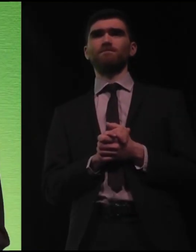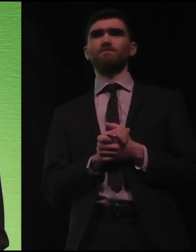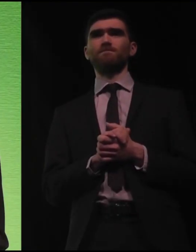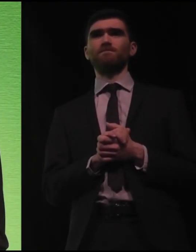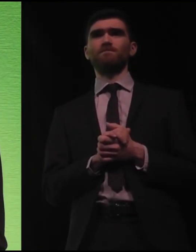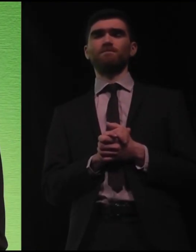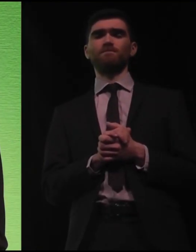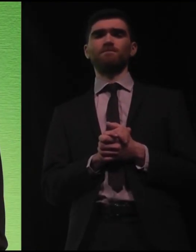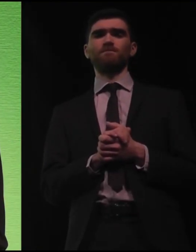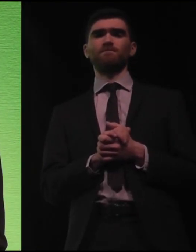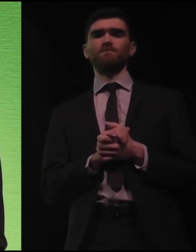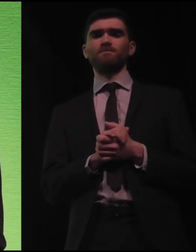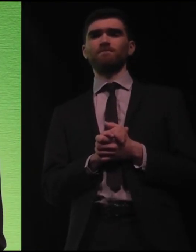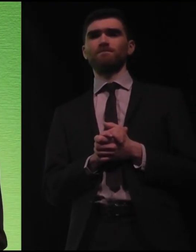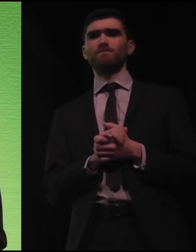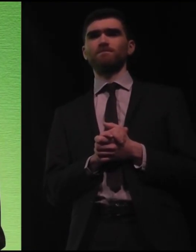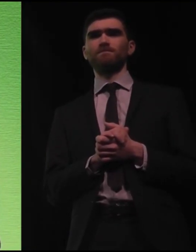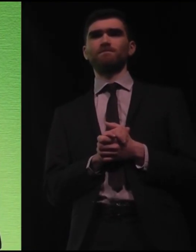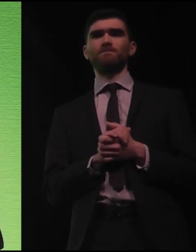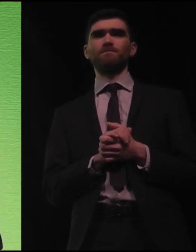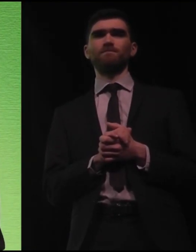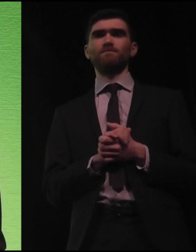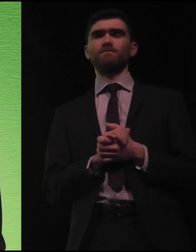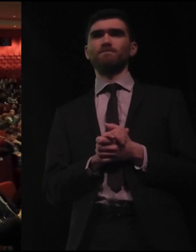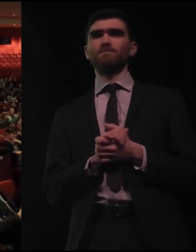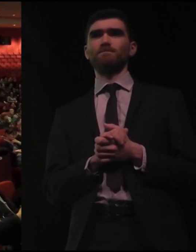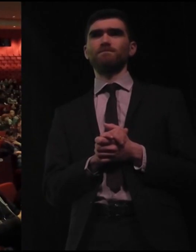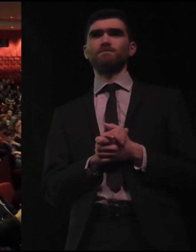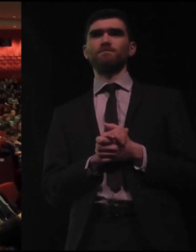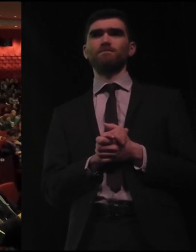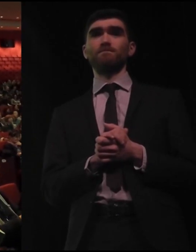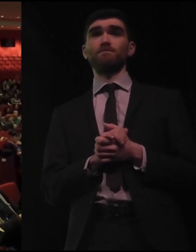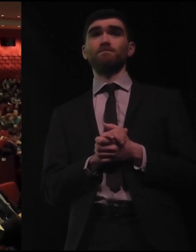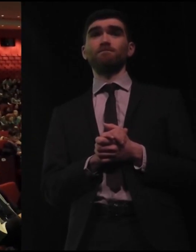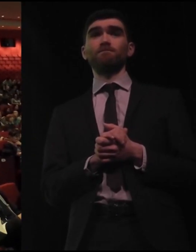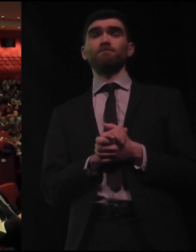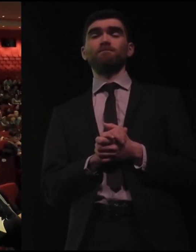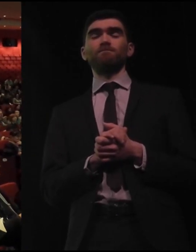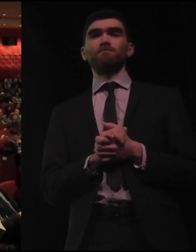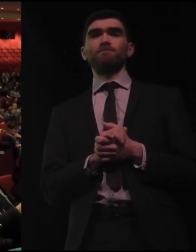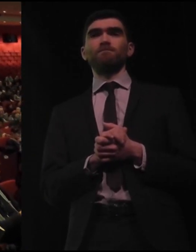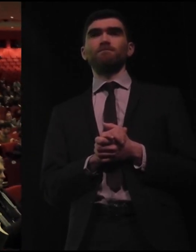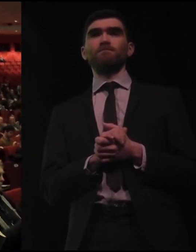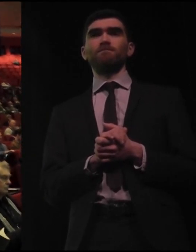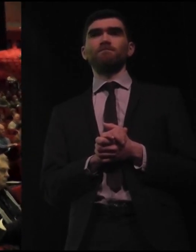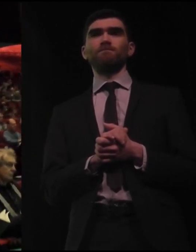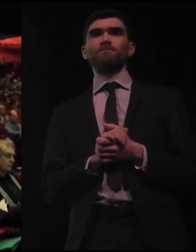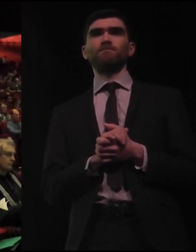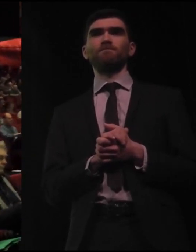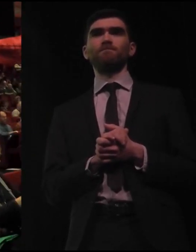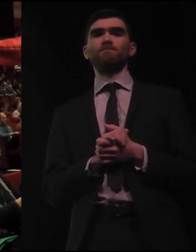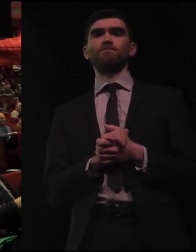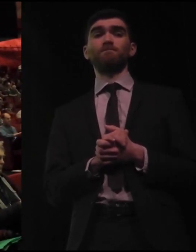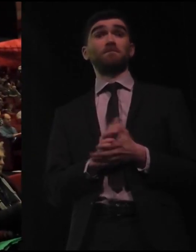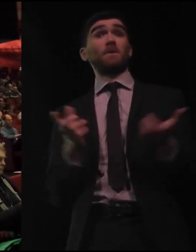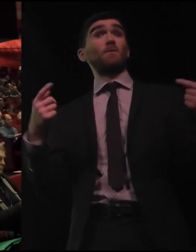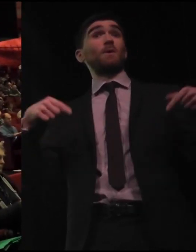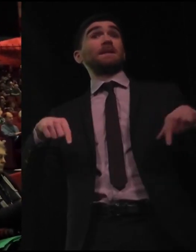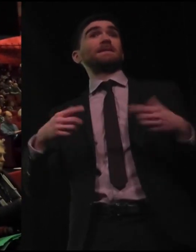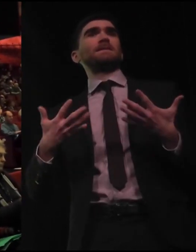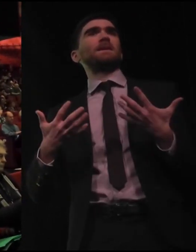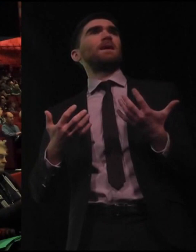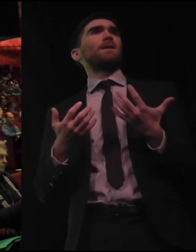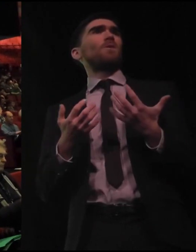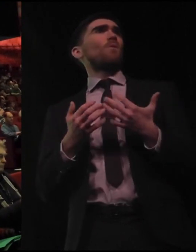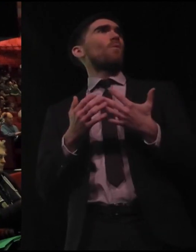But we are here today, and we're here in record numbers, because we know that there is hope. I have